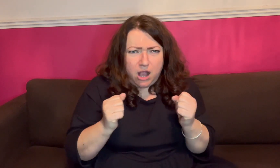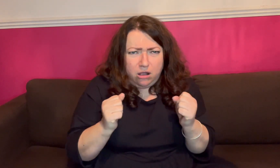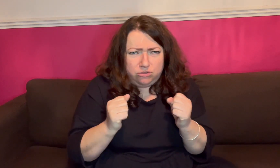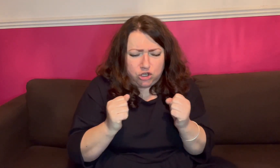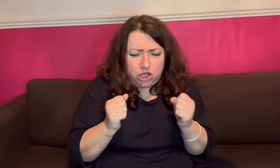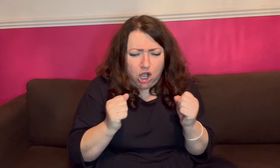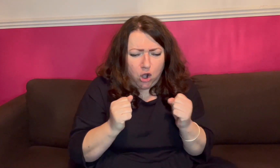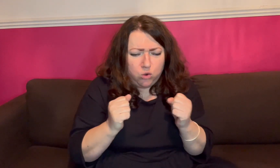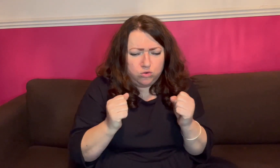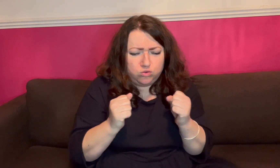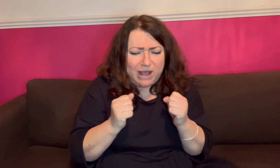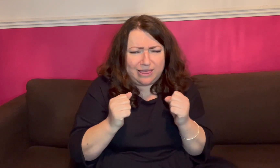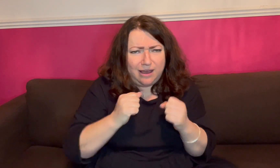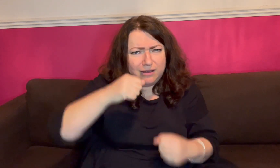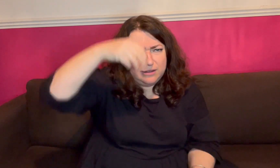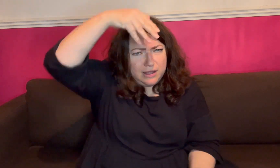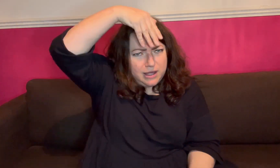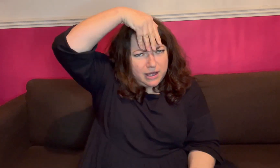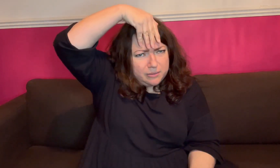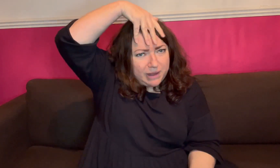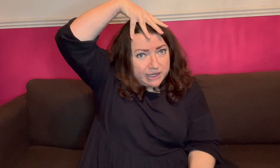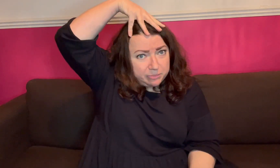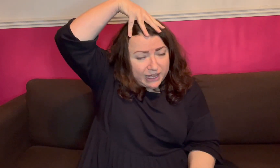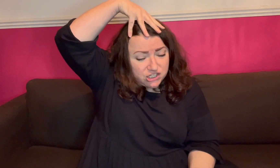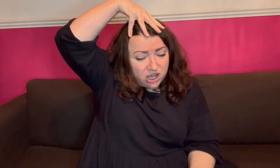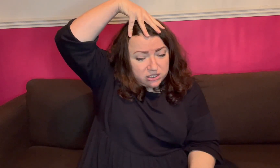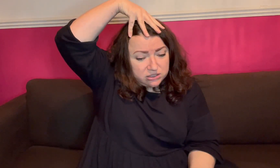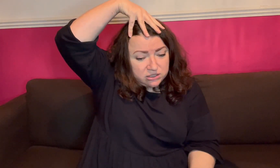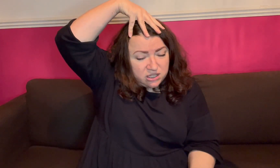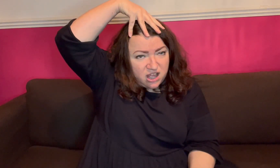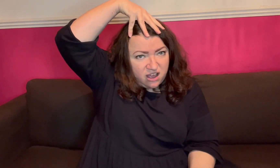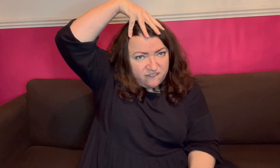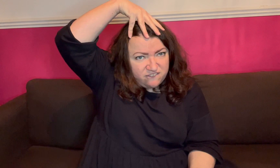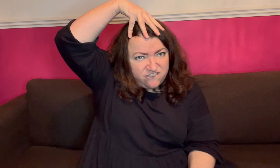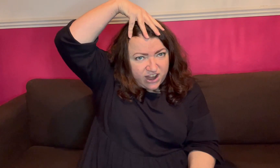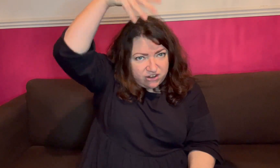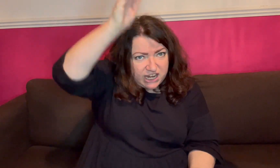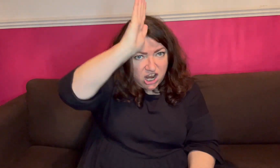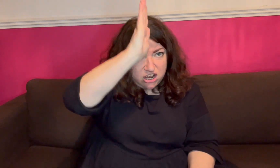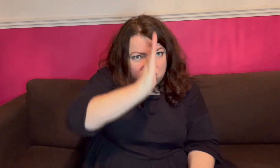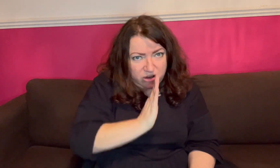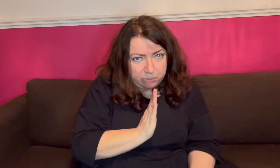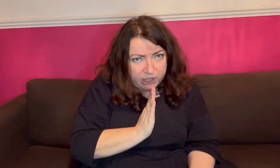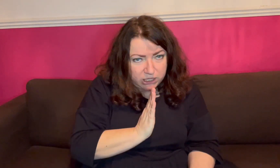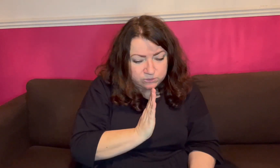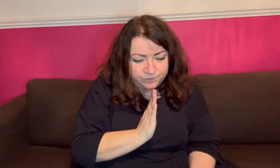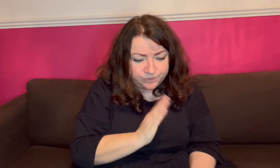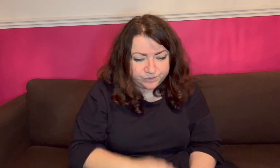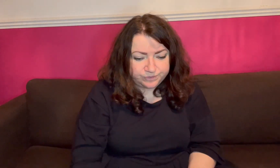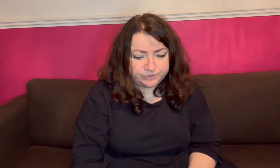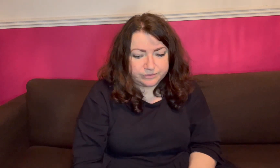The cold weather made Badger very grumpy.